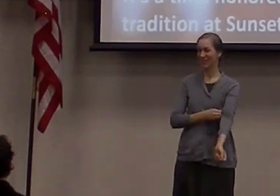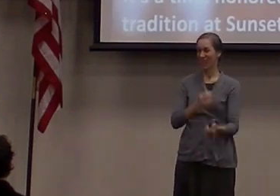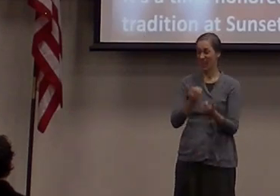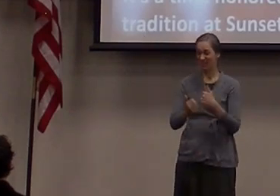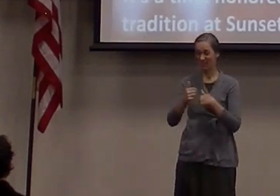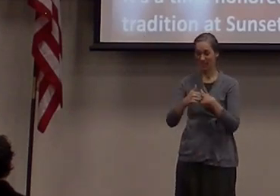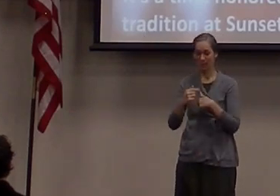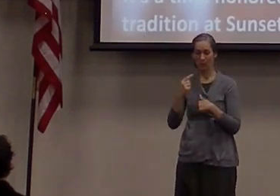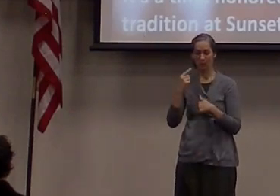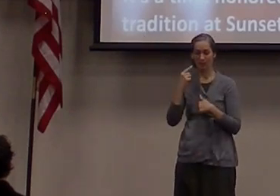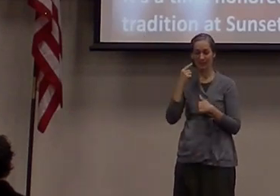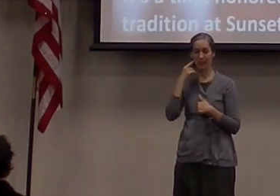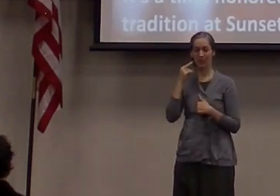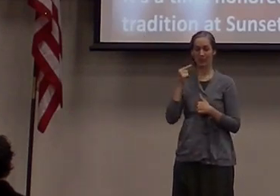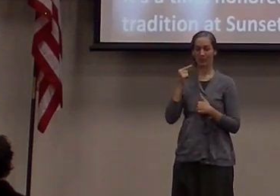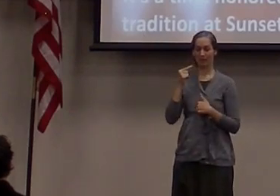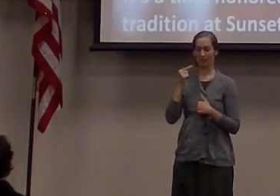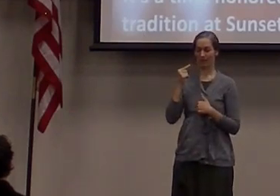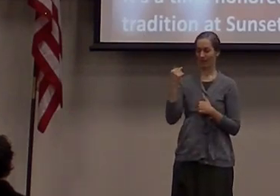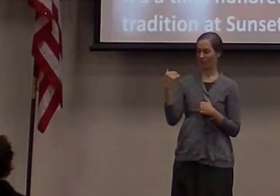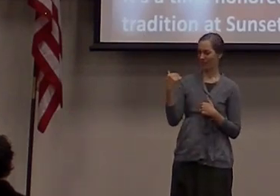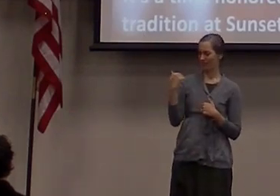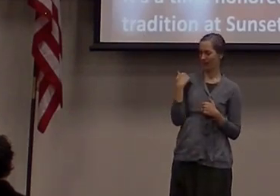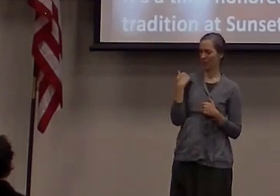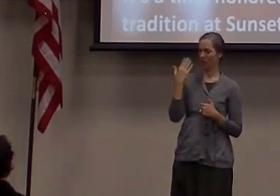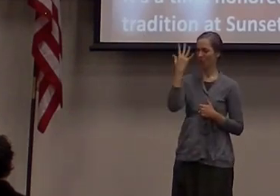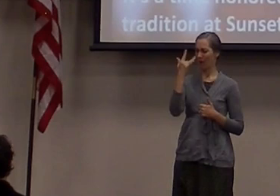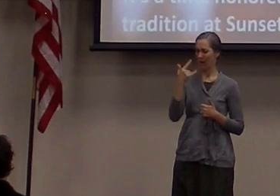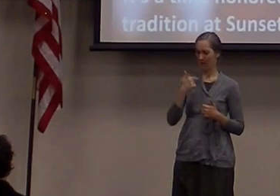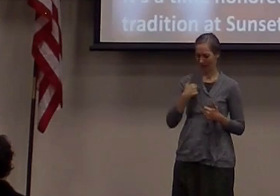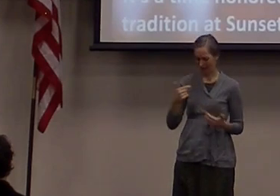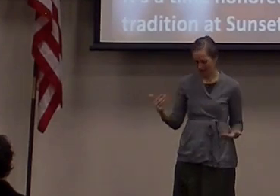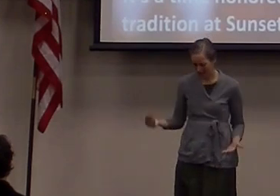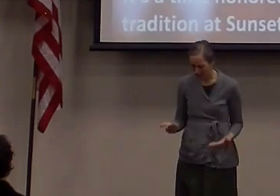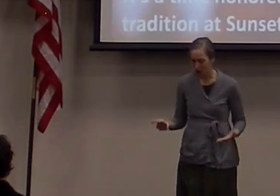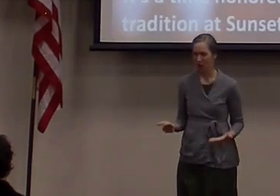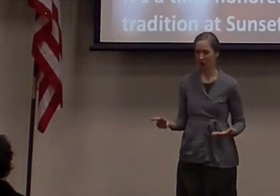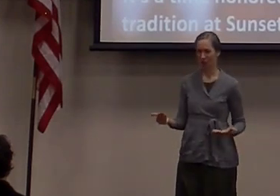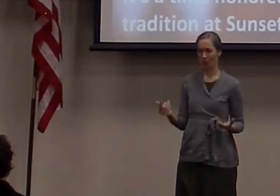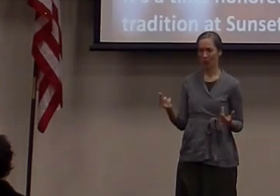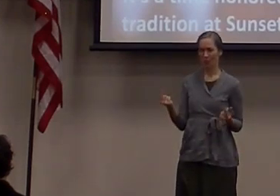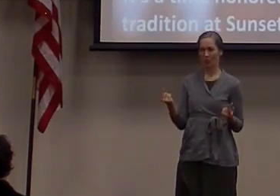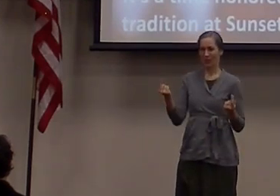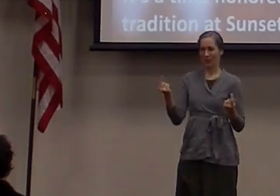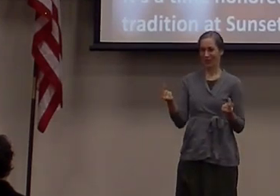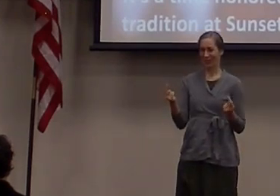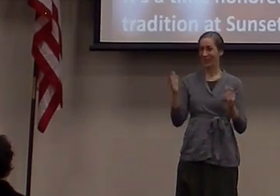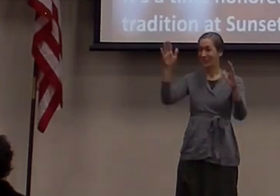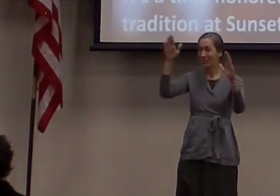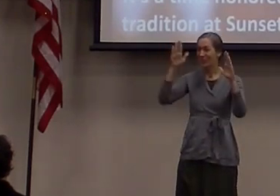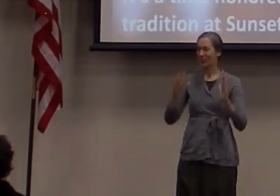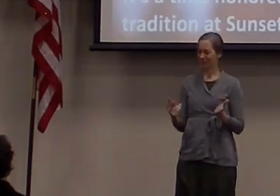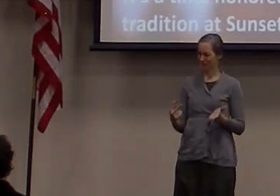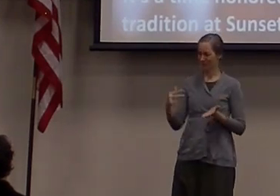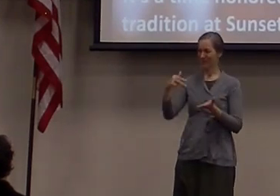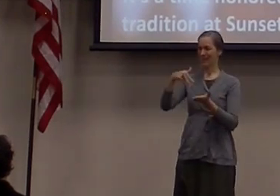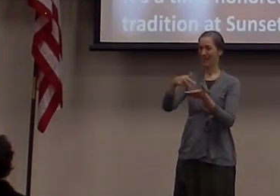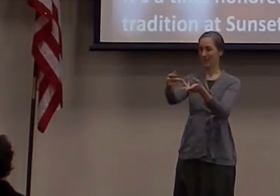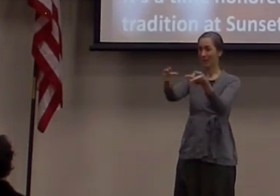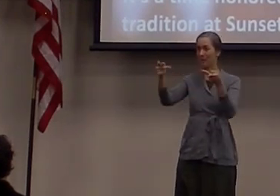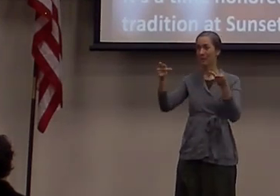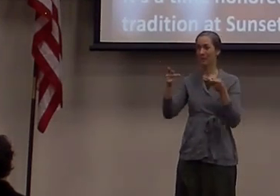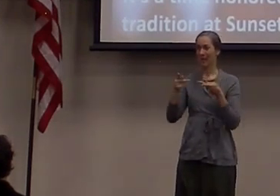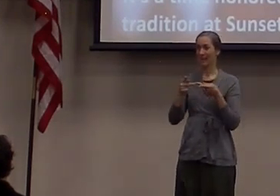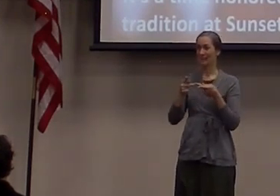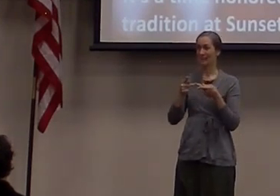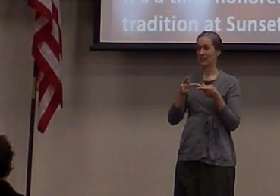you're focused. It reminds you of why you're there. And what's so great is to stand up in a place where you don't know we have